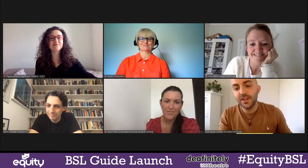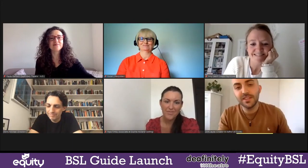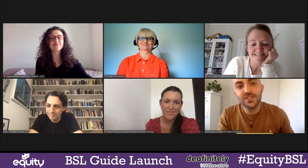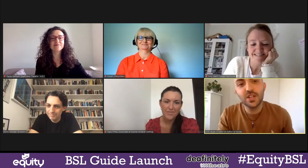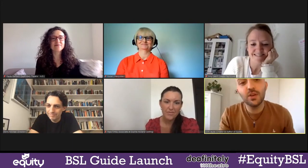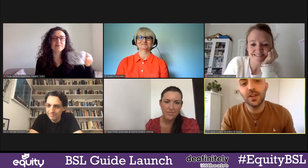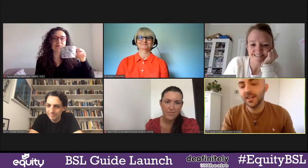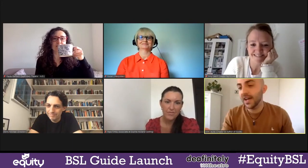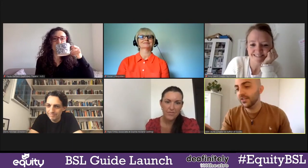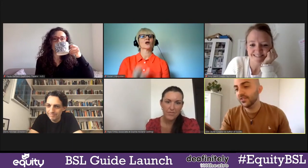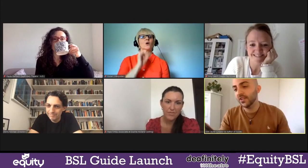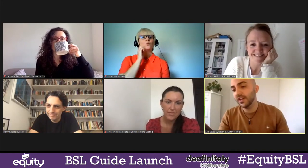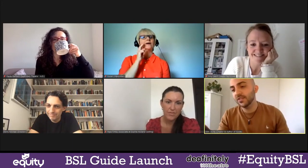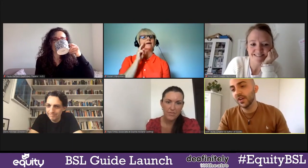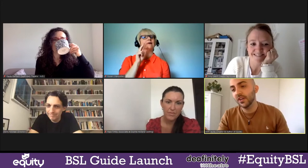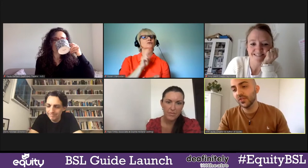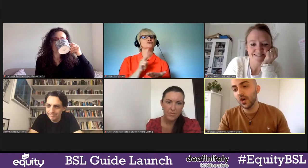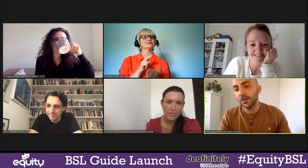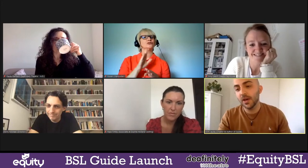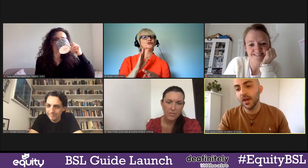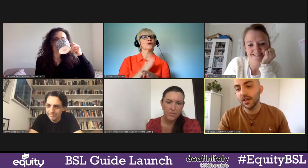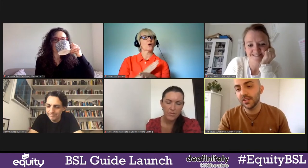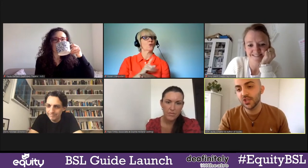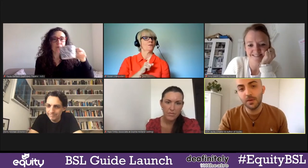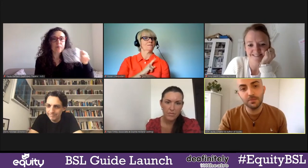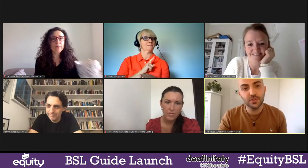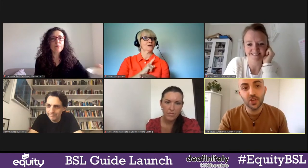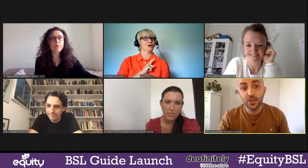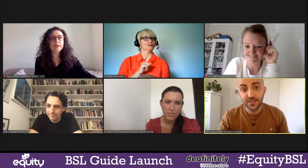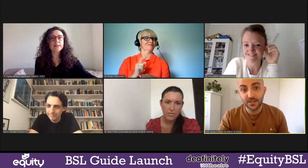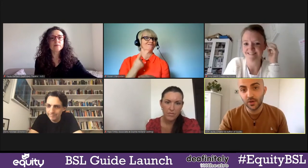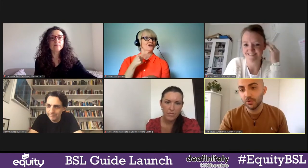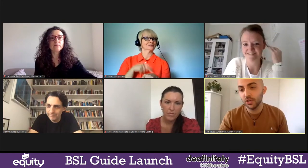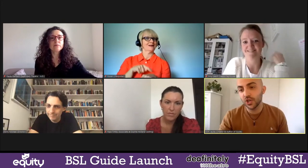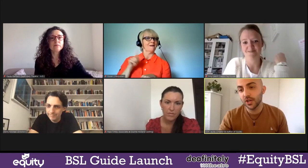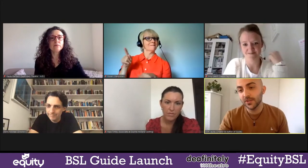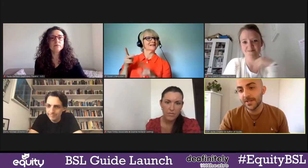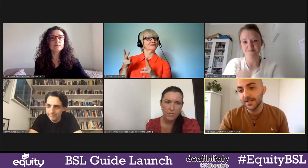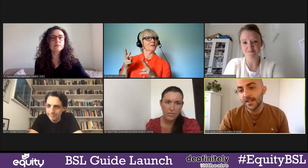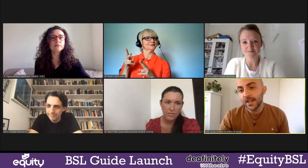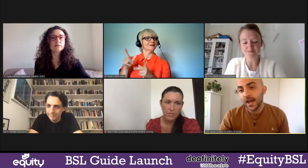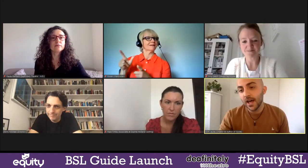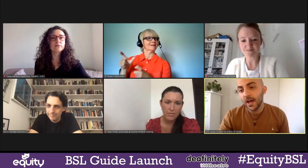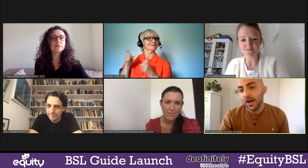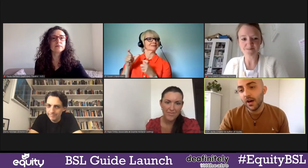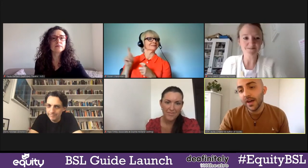this slowly as it's the first time the interpreter's heard it, so I apologise.